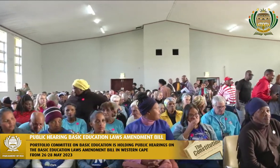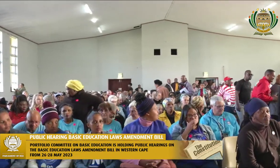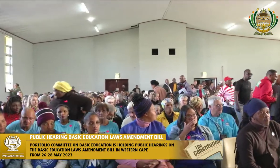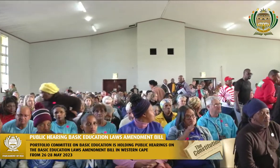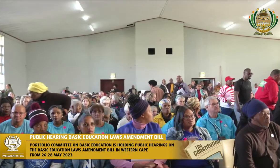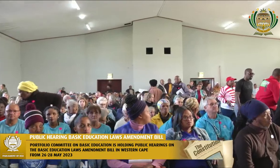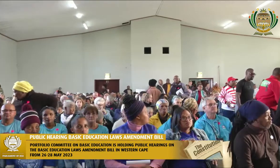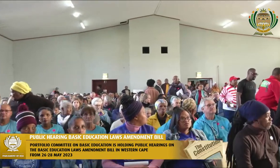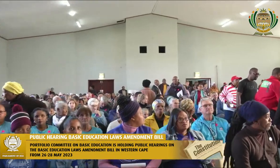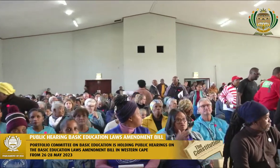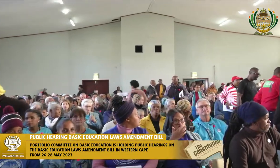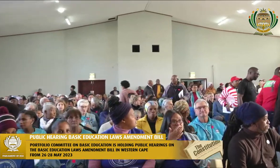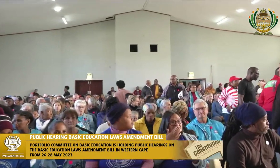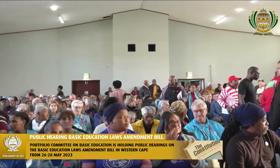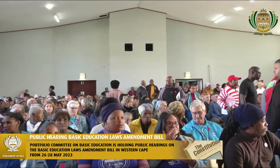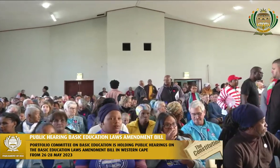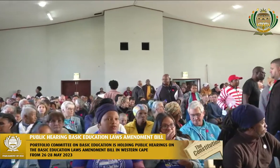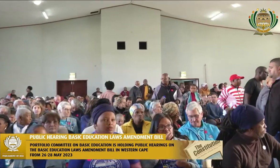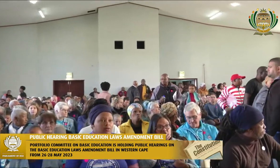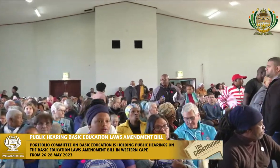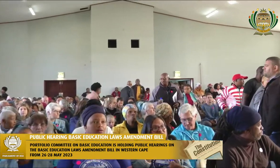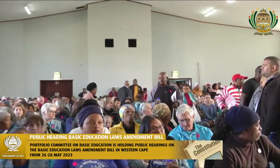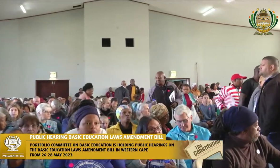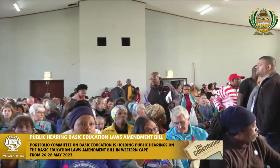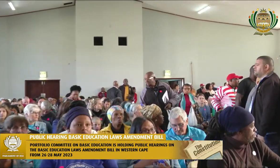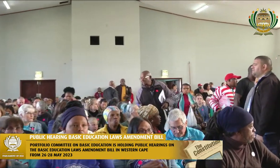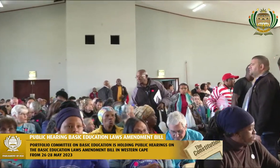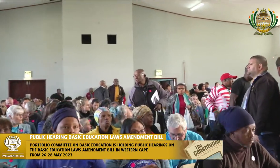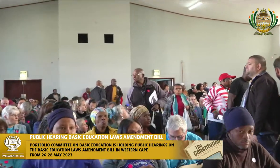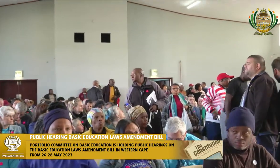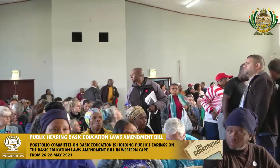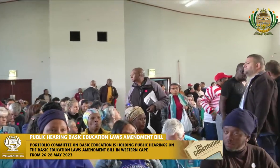please just stay put. They are bringing more chairs.